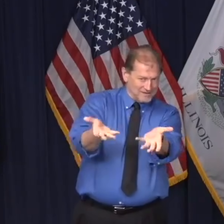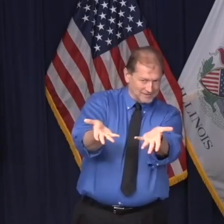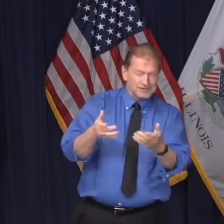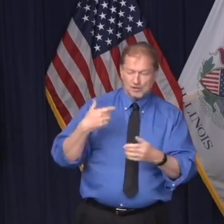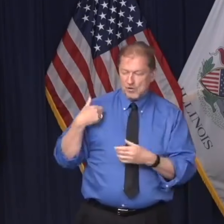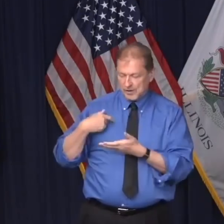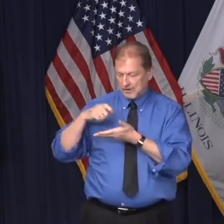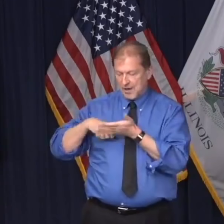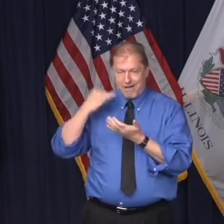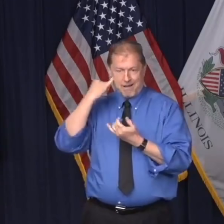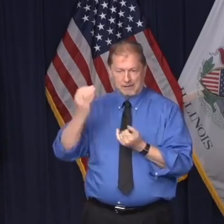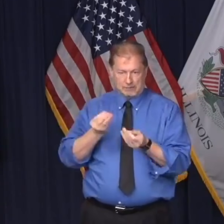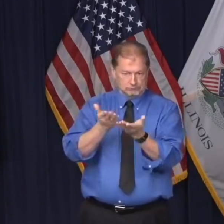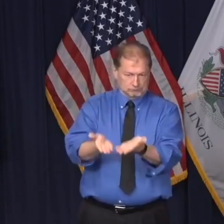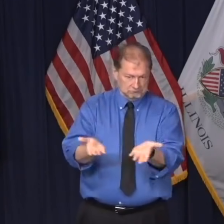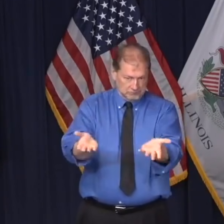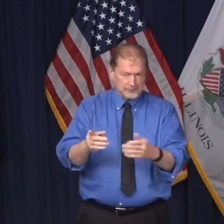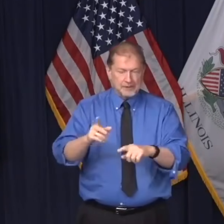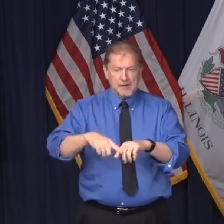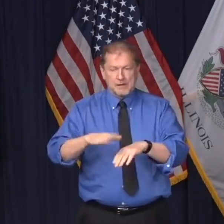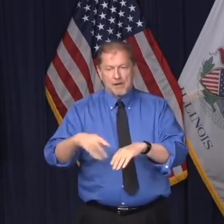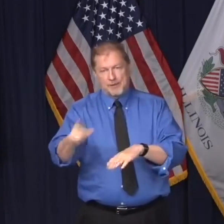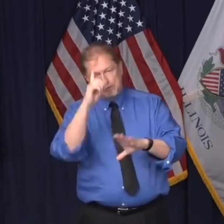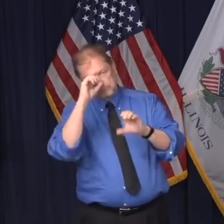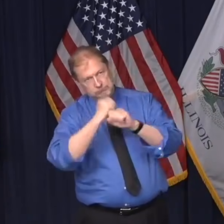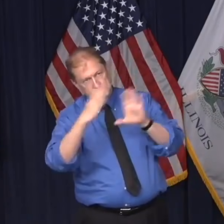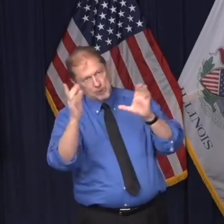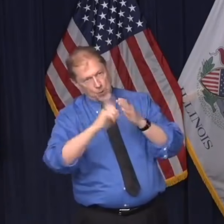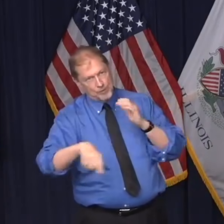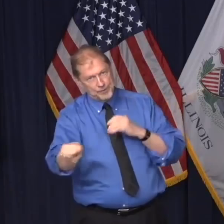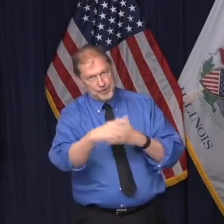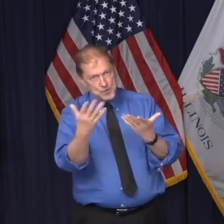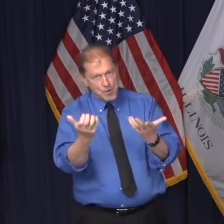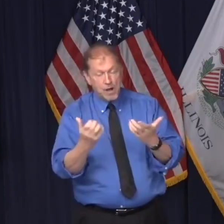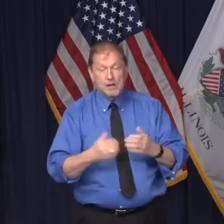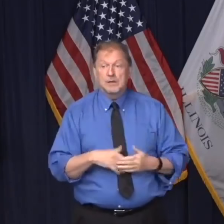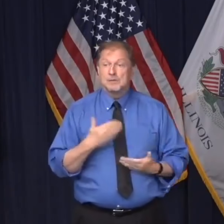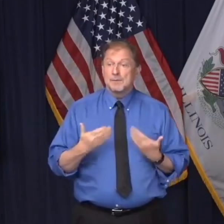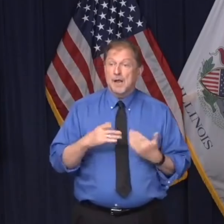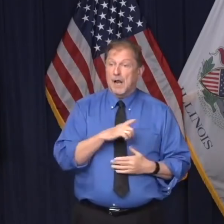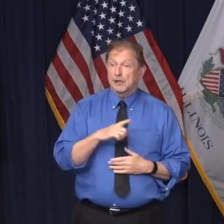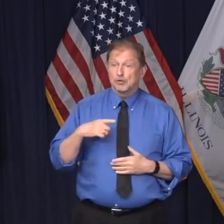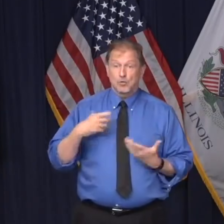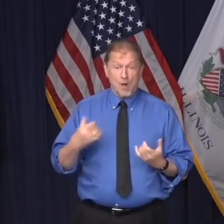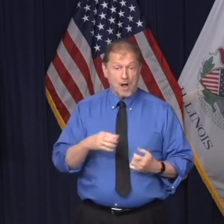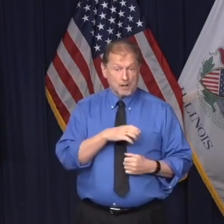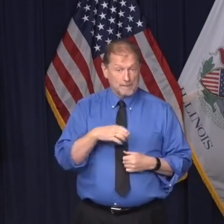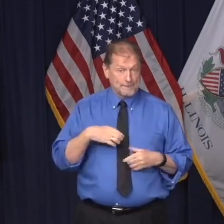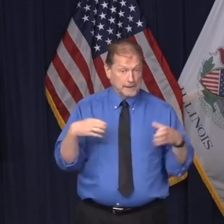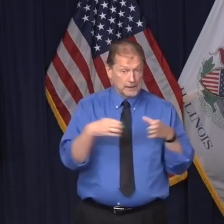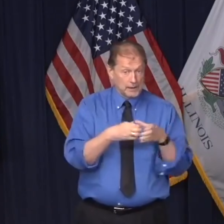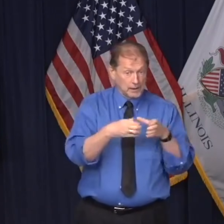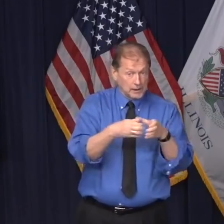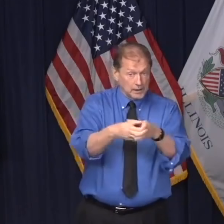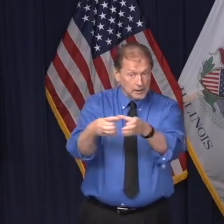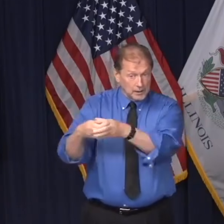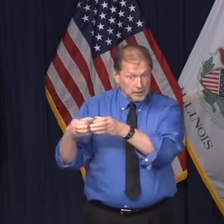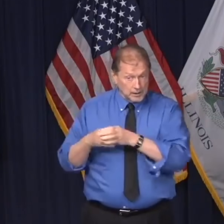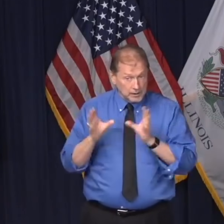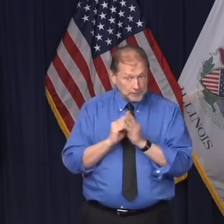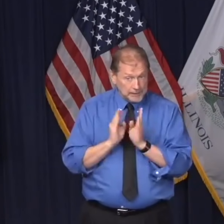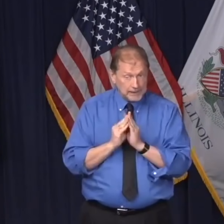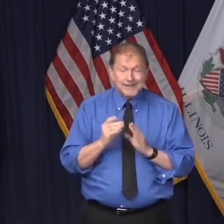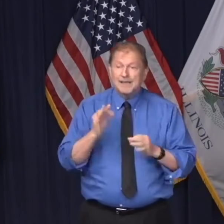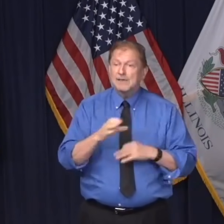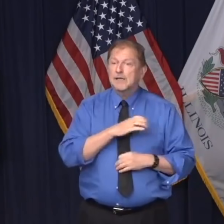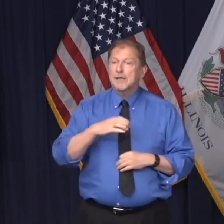to be written for what they want to do. For example, are they hoping to have committee meetings? If they are hoping to have committee